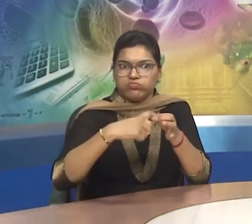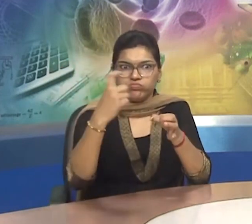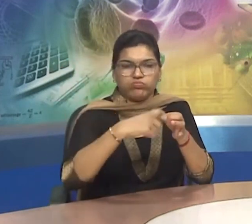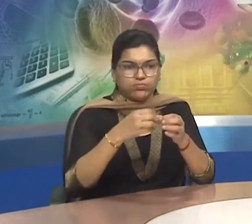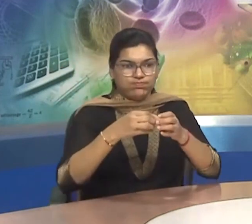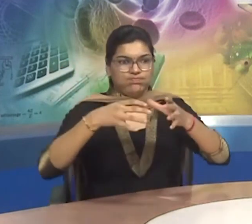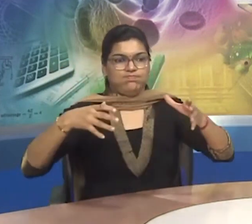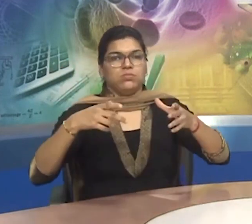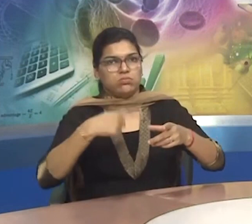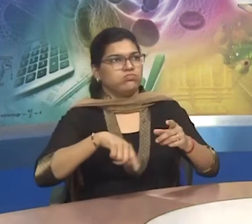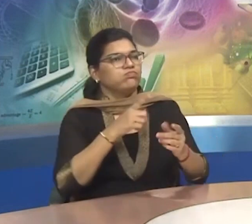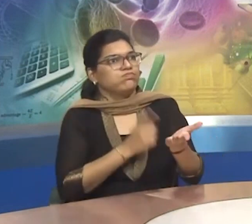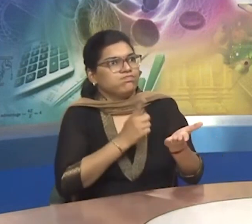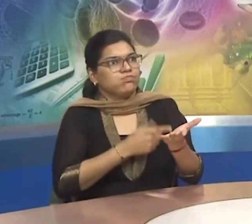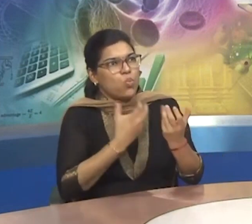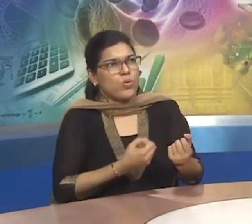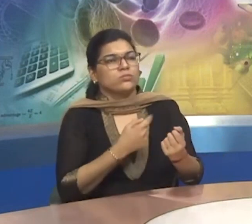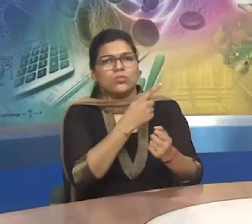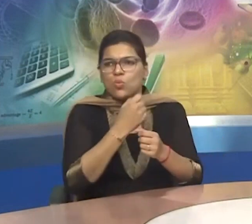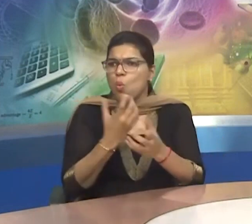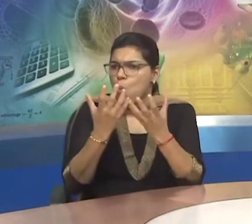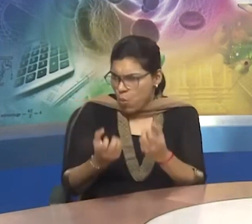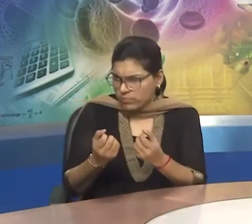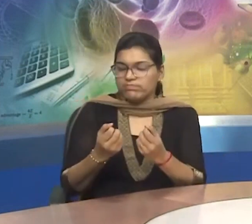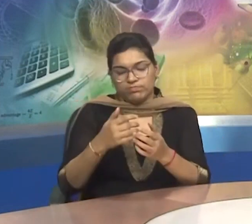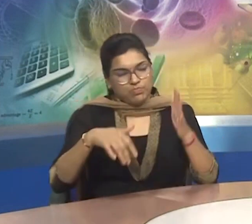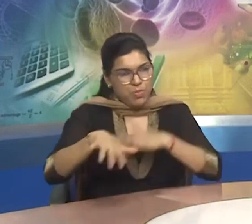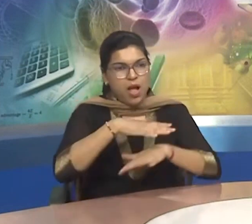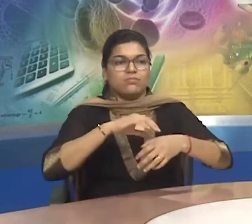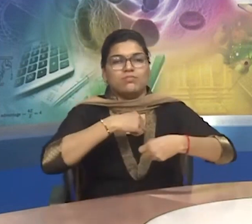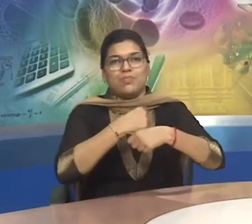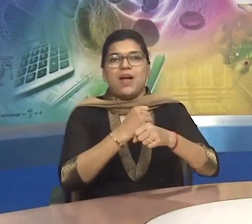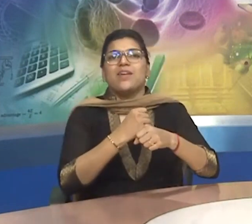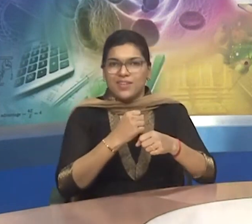So it is our right. Government does not interfere in our work.